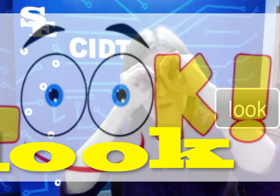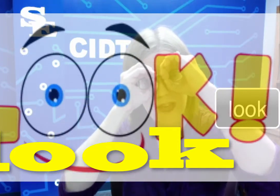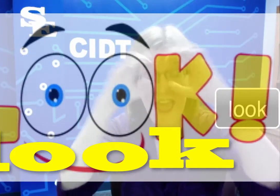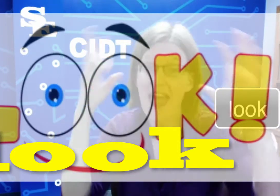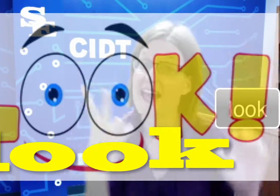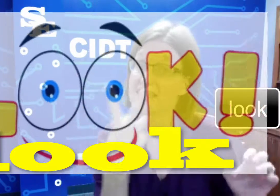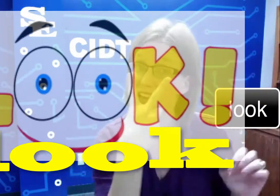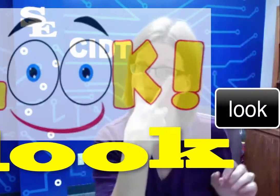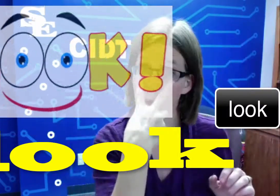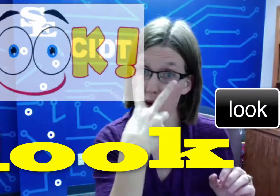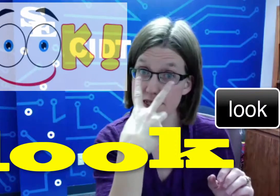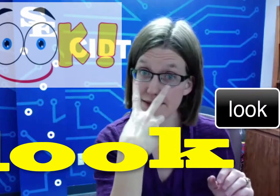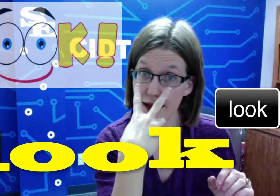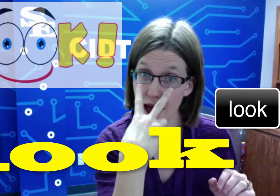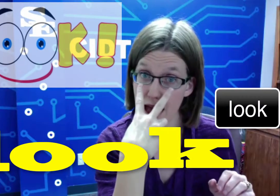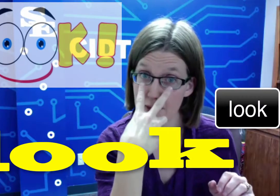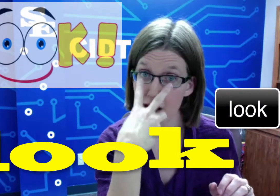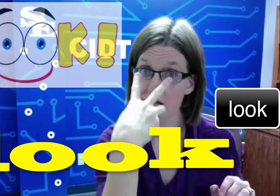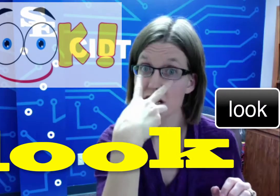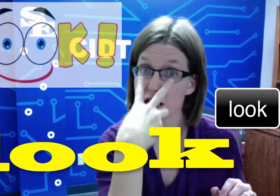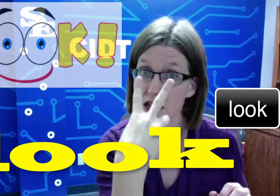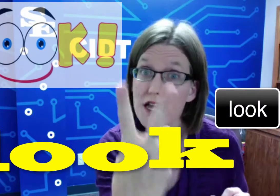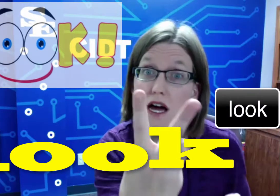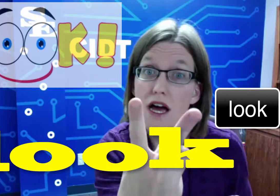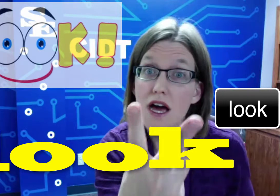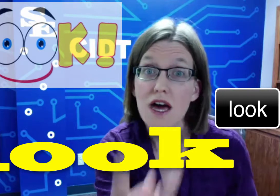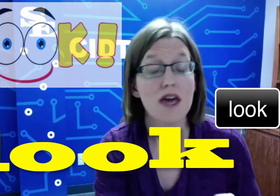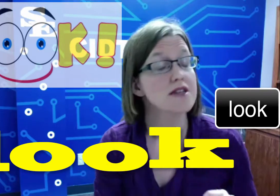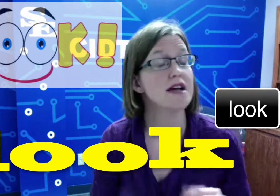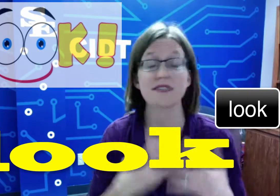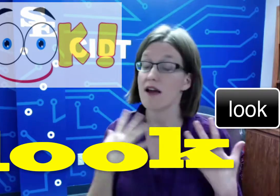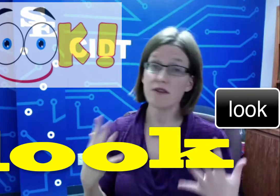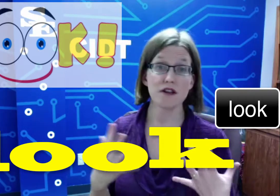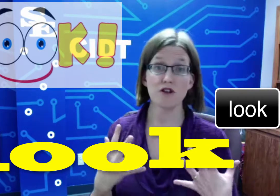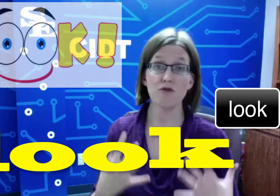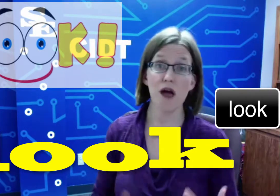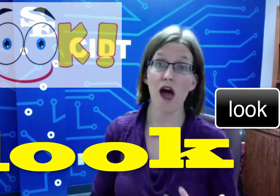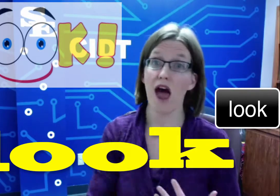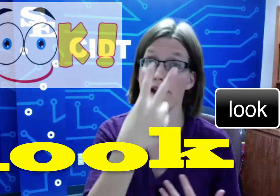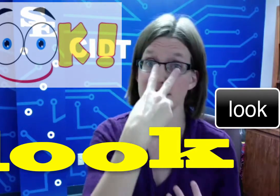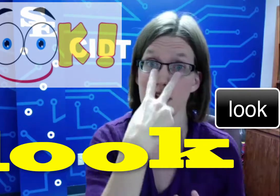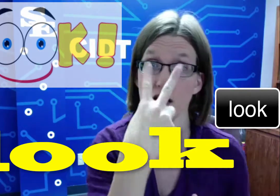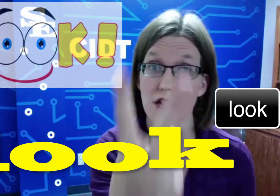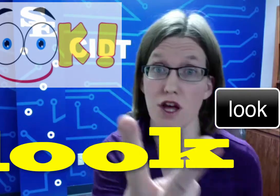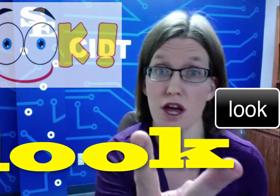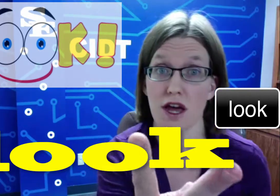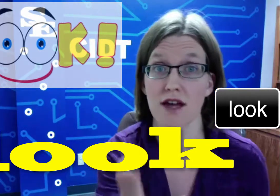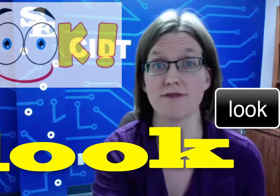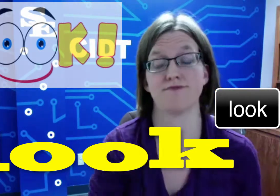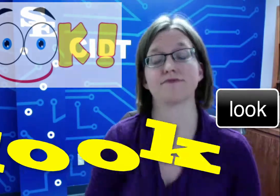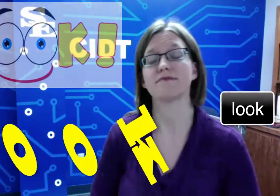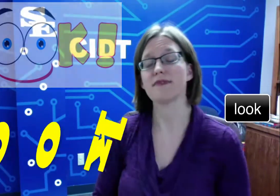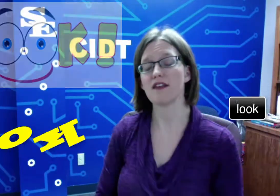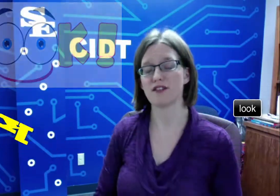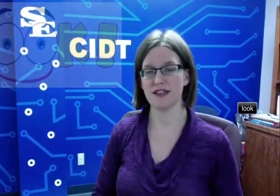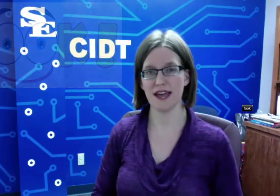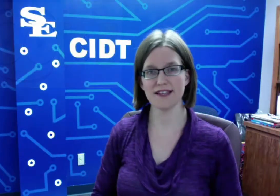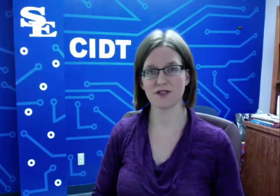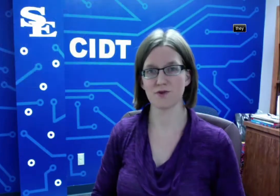my hands, I point to my eyeballs. Look. Because it has everything to do with my eyes. Look. The next